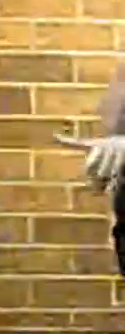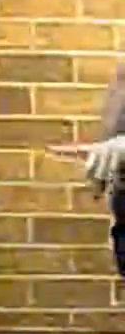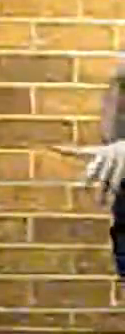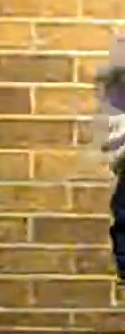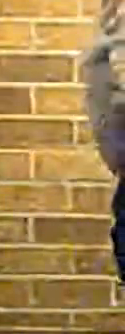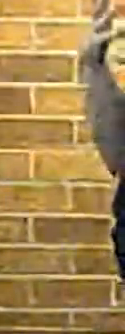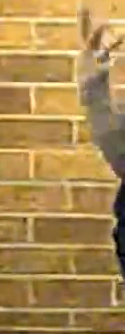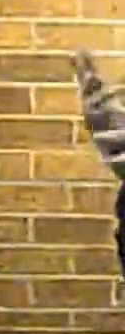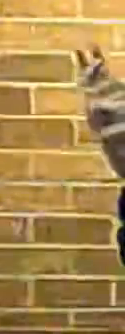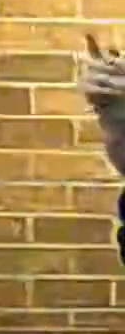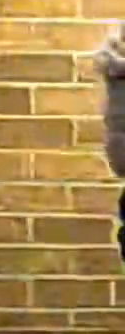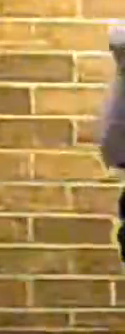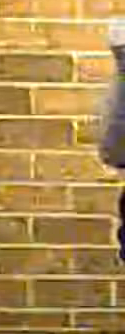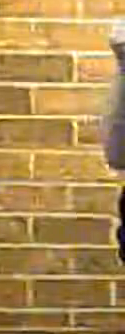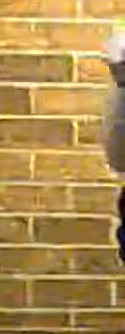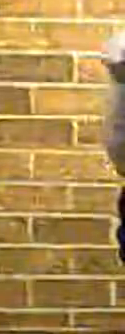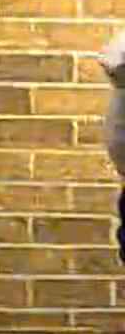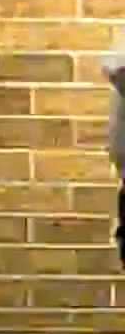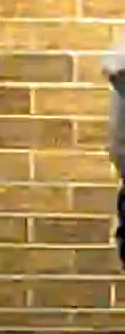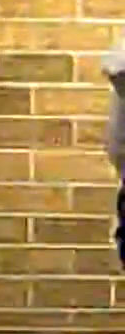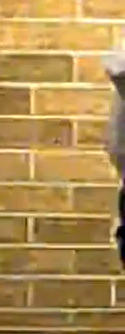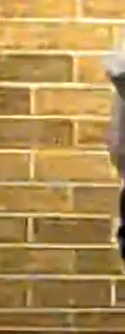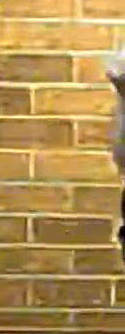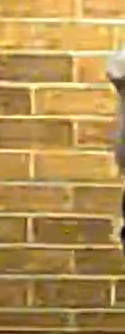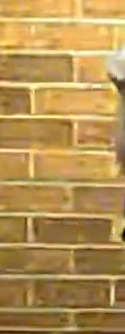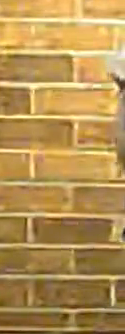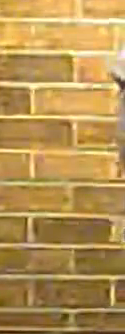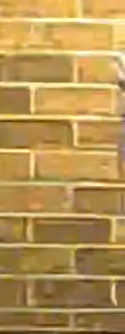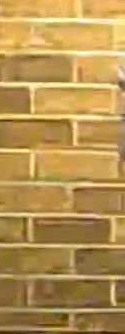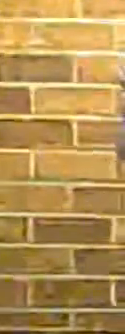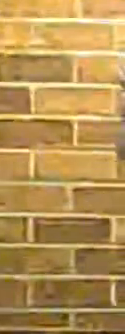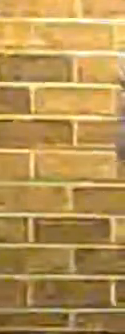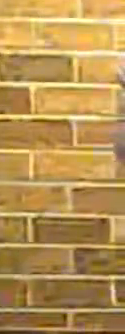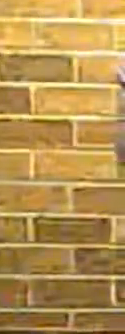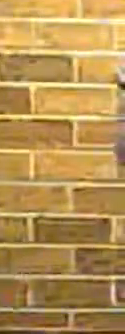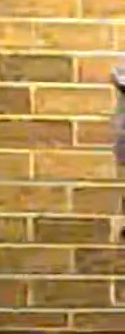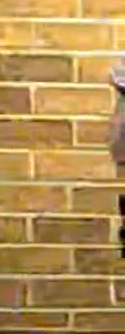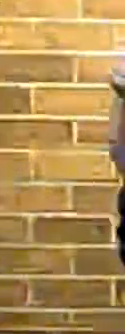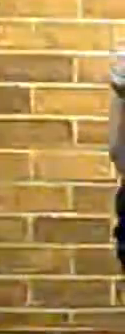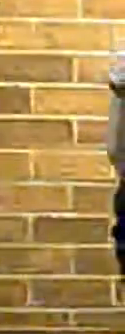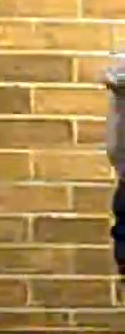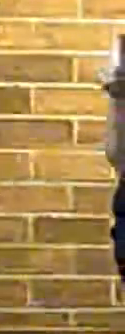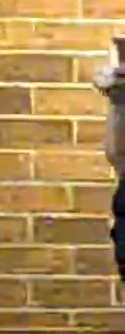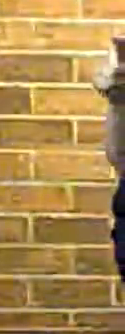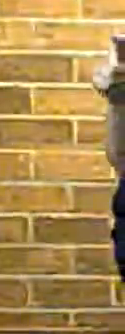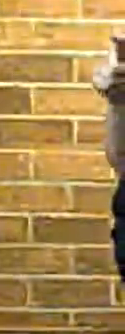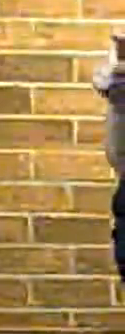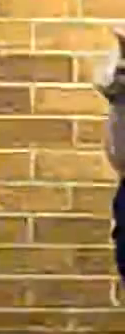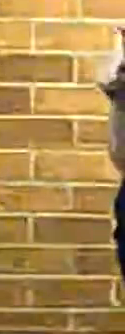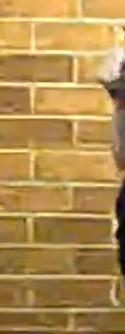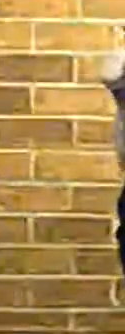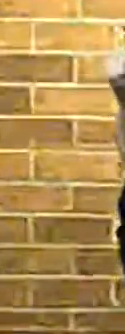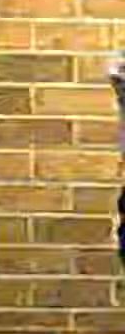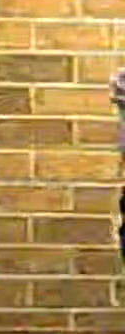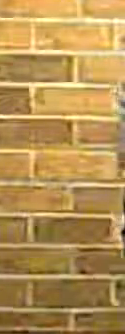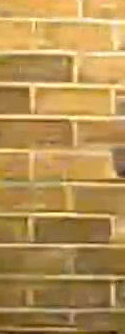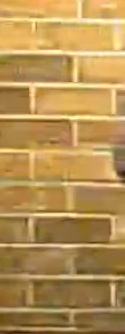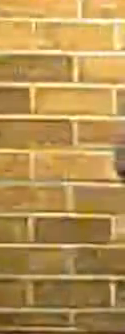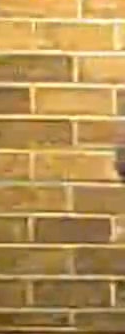two reports that we'll have to get to the questions. Well, right.